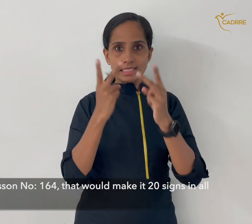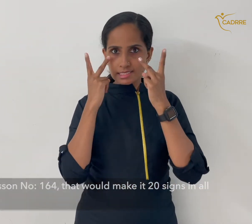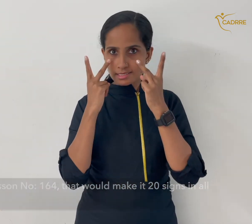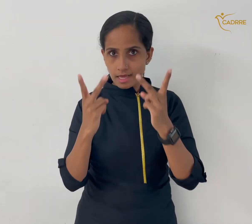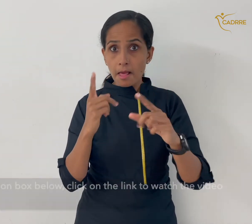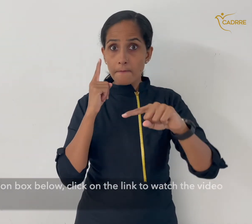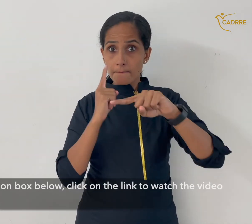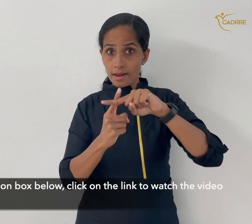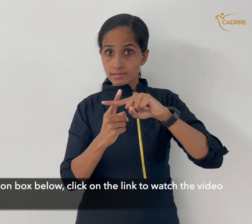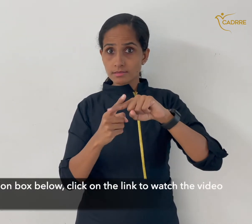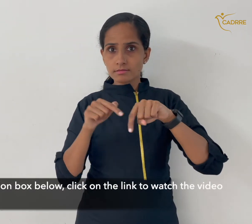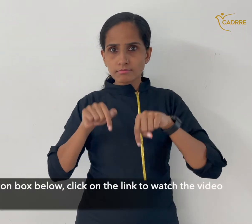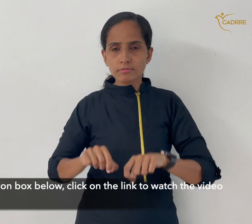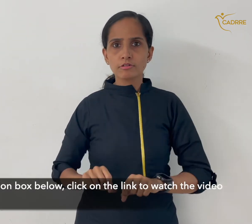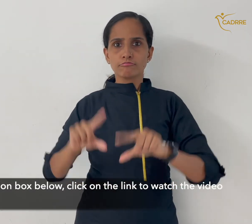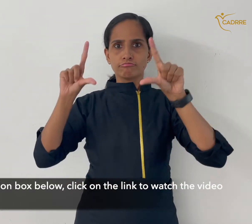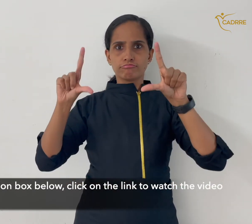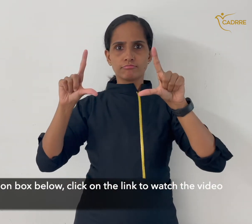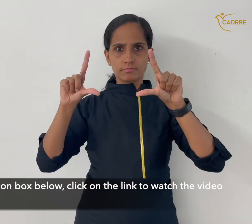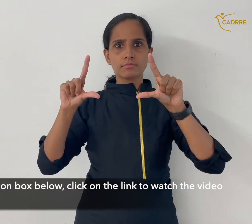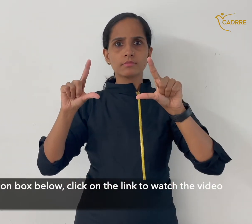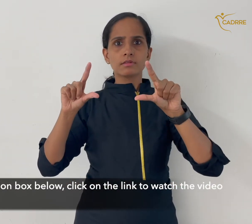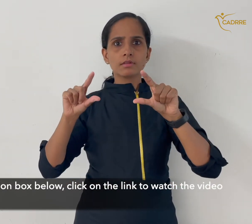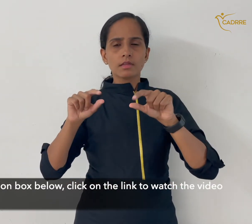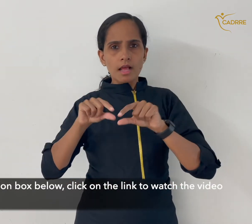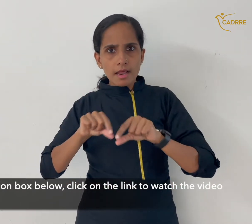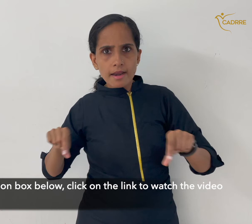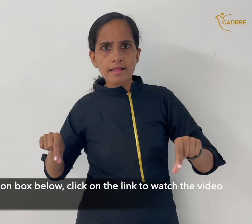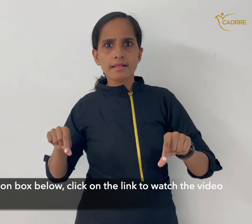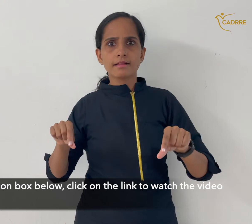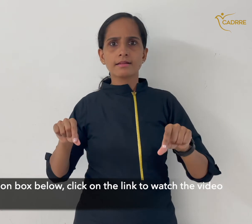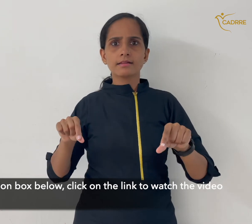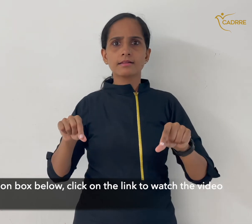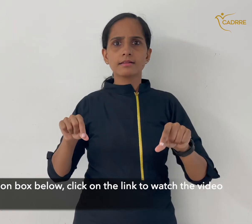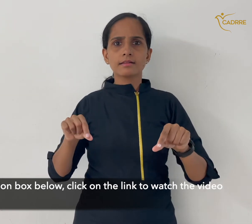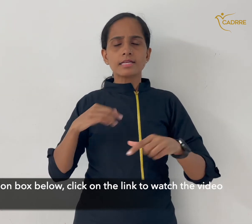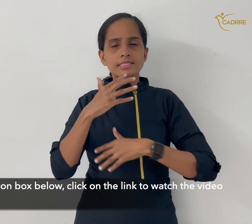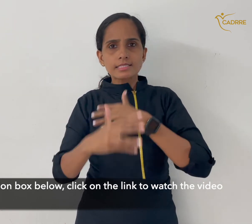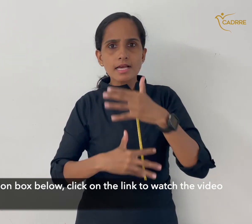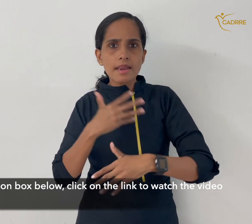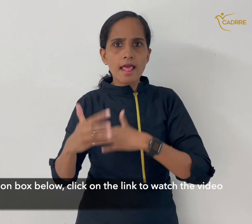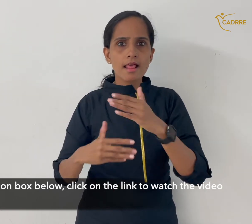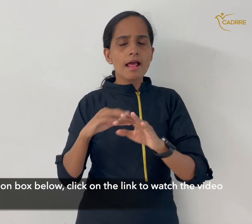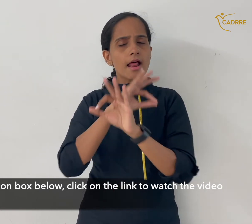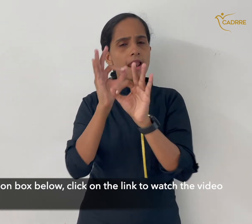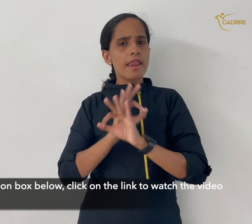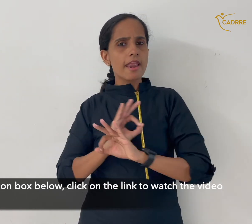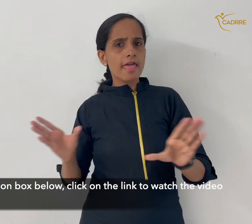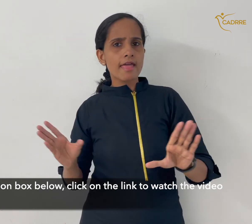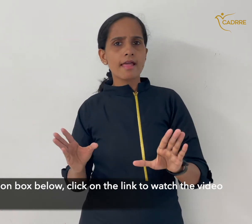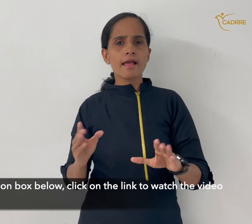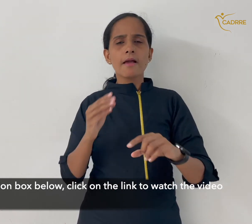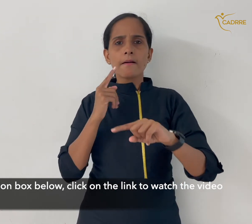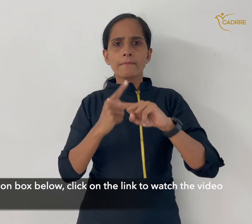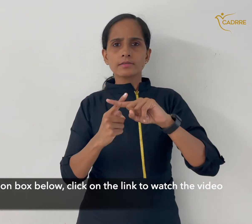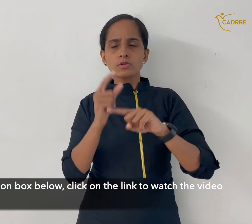plus check the description box below click on the link to watch the video